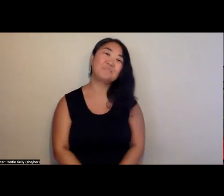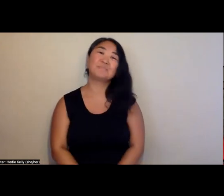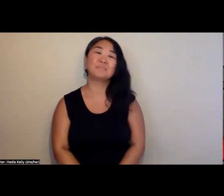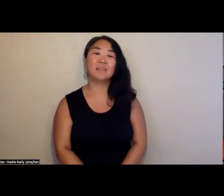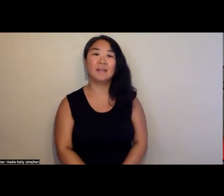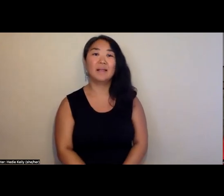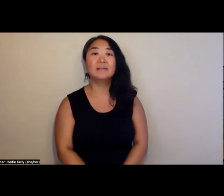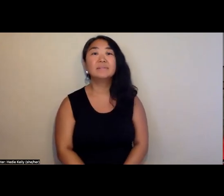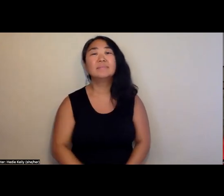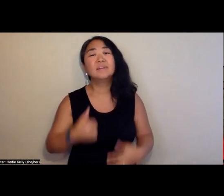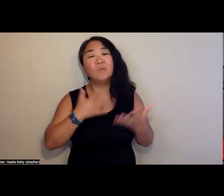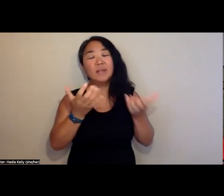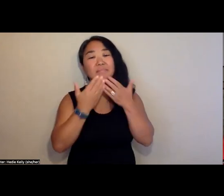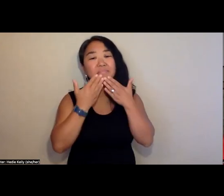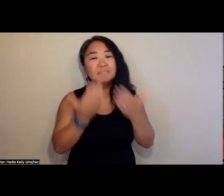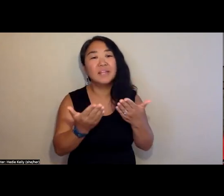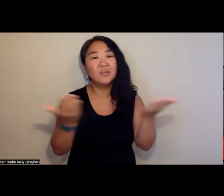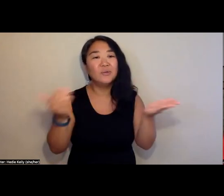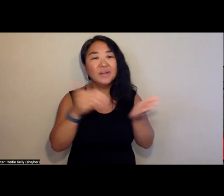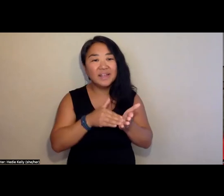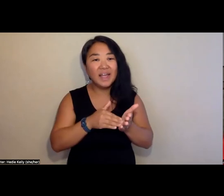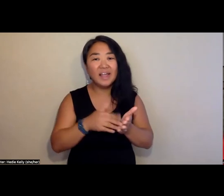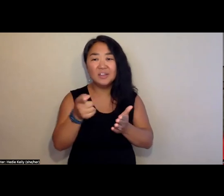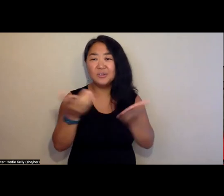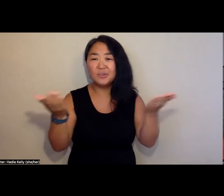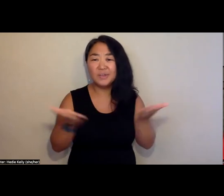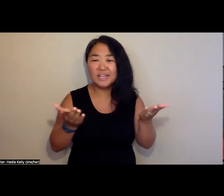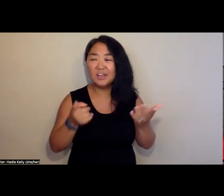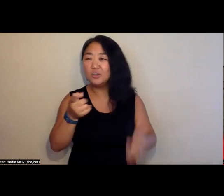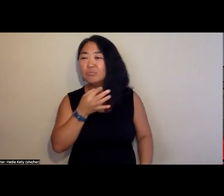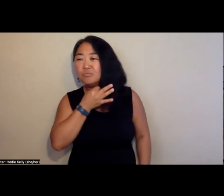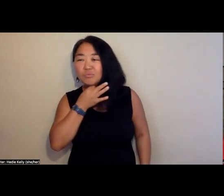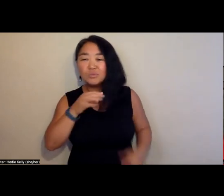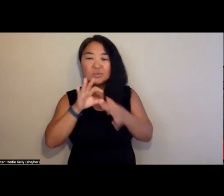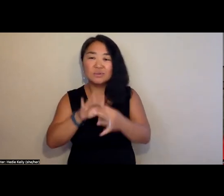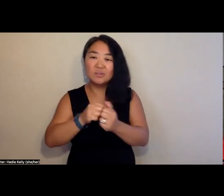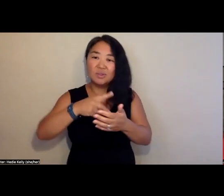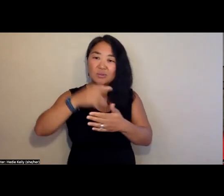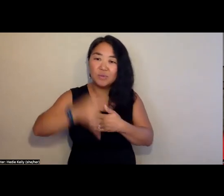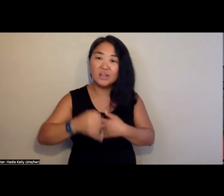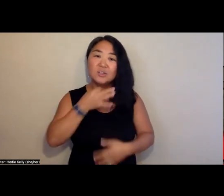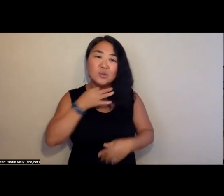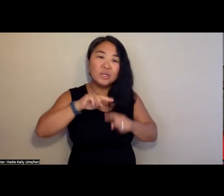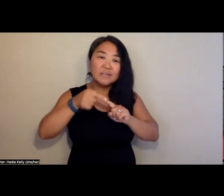So I just want to say thank you again for being here, for being curious about this project, and for being curious about this city.